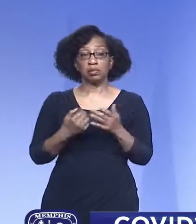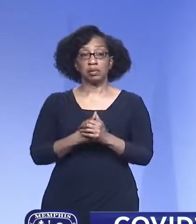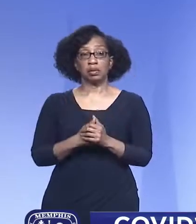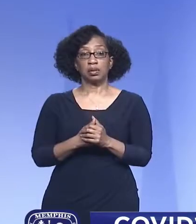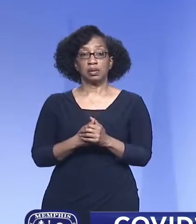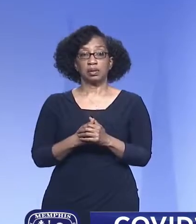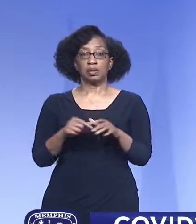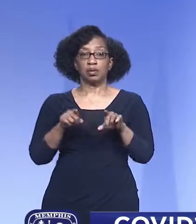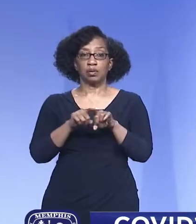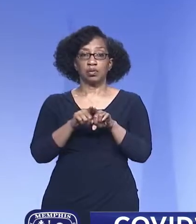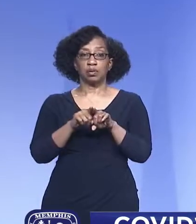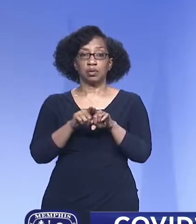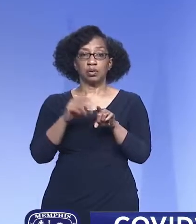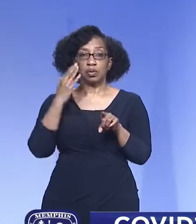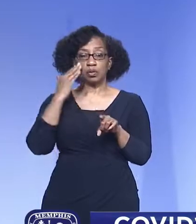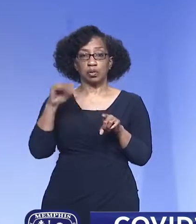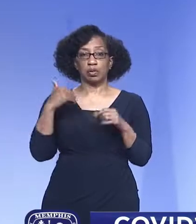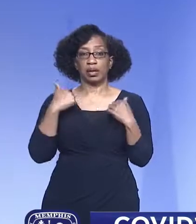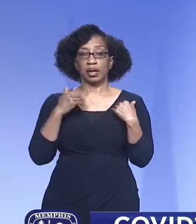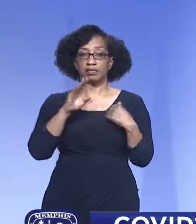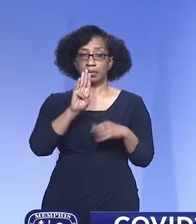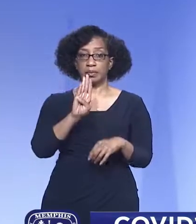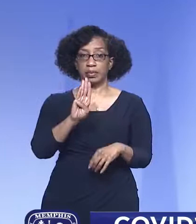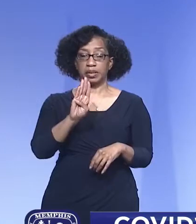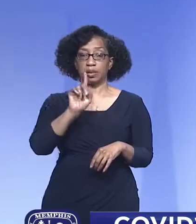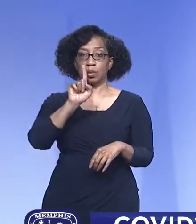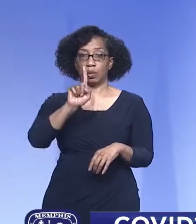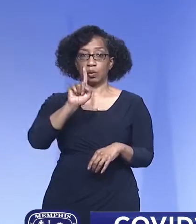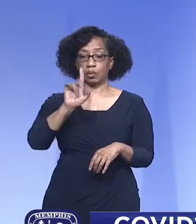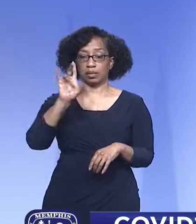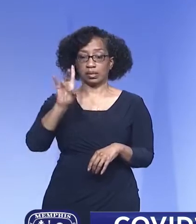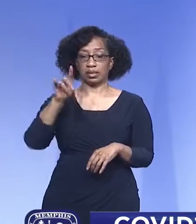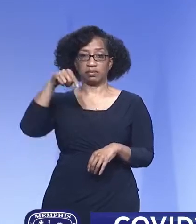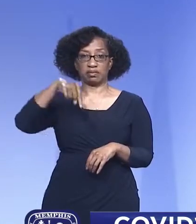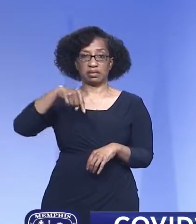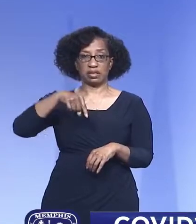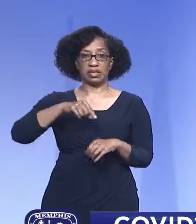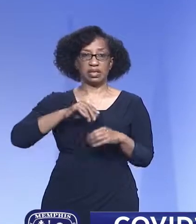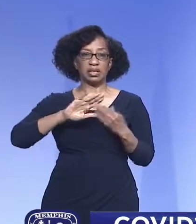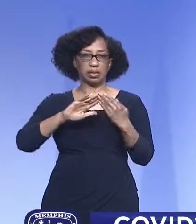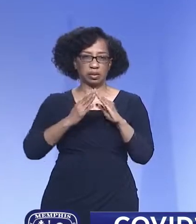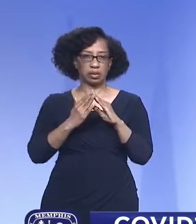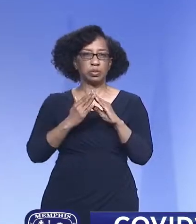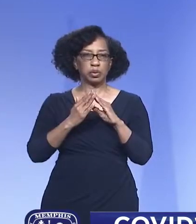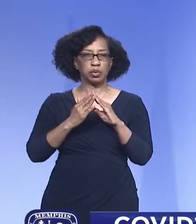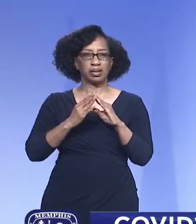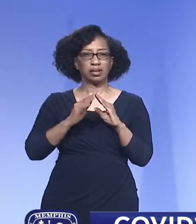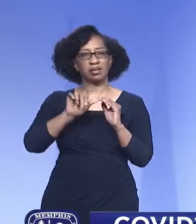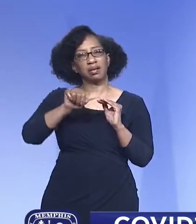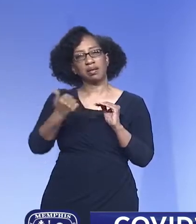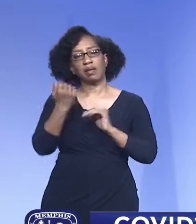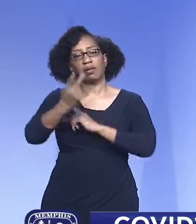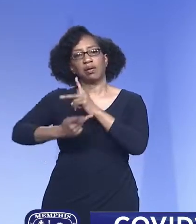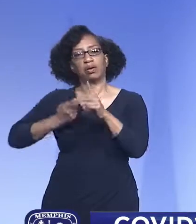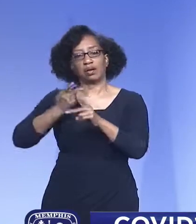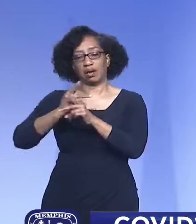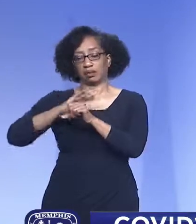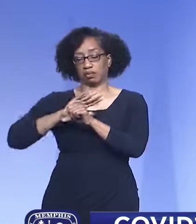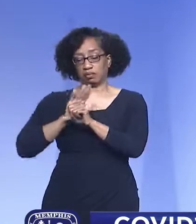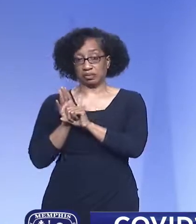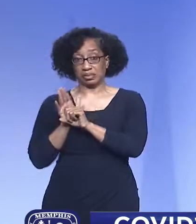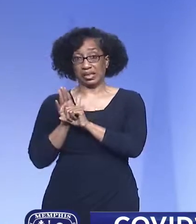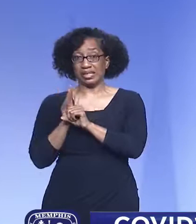know, that we do have B117 in our community, which is a little more transmissible than